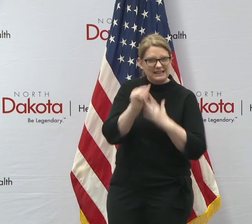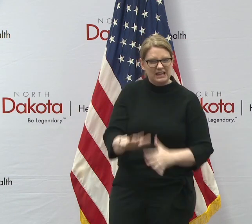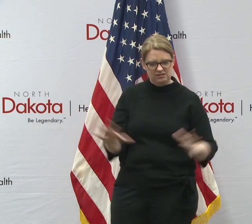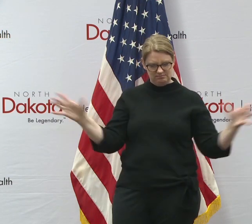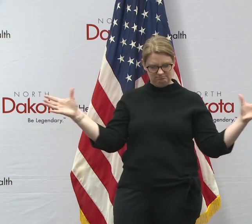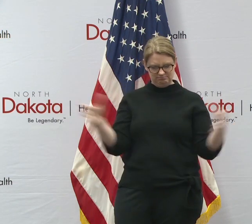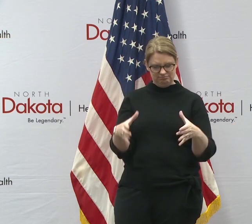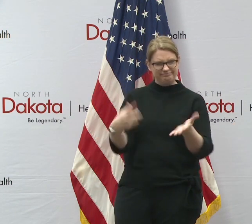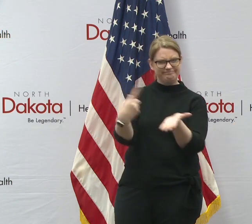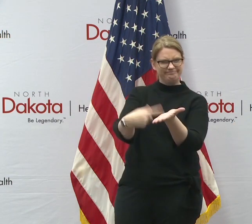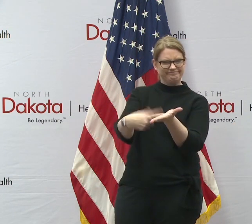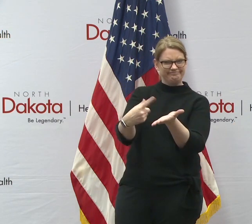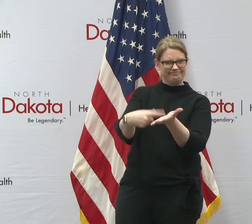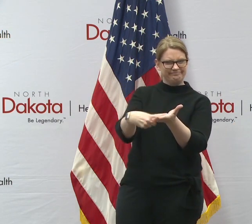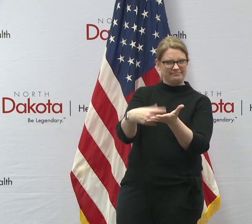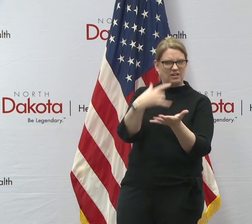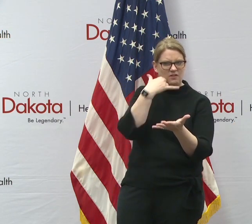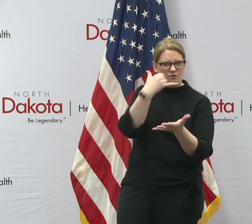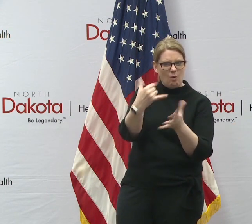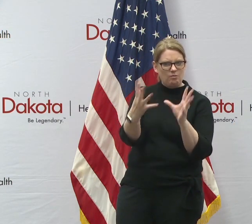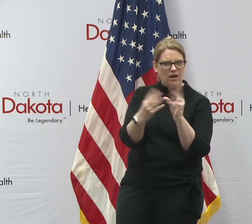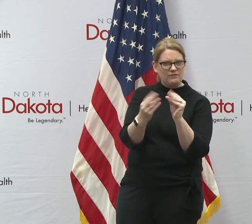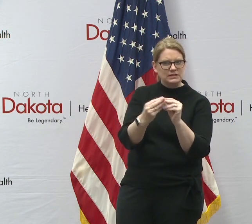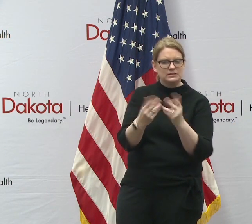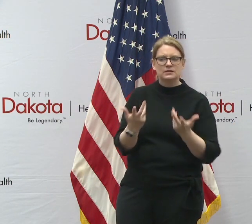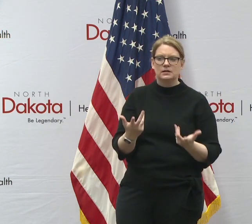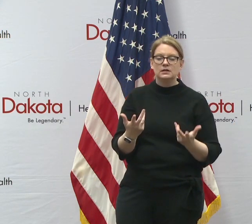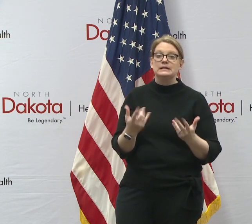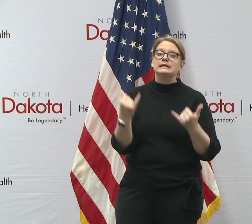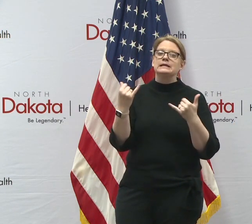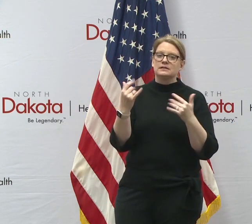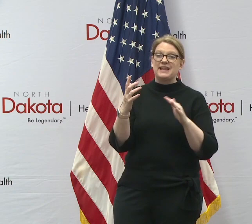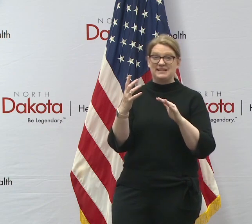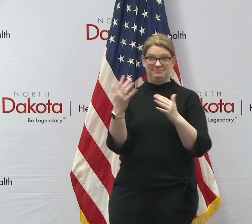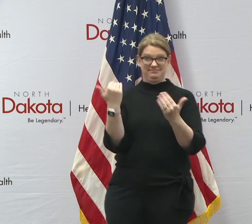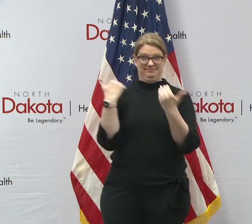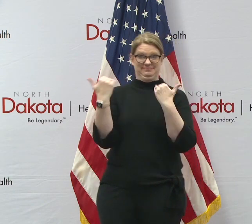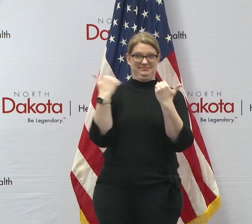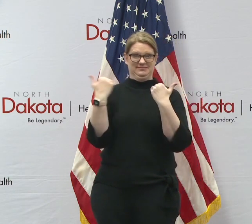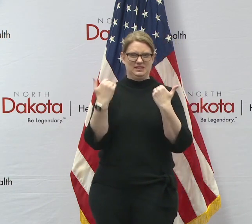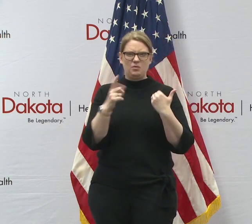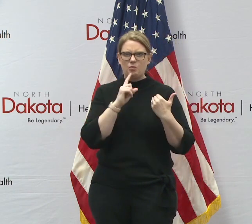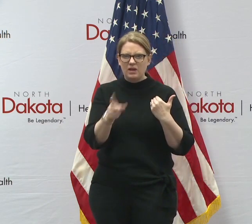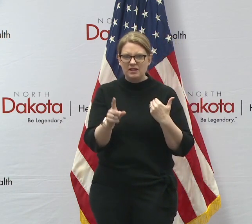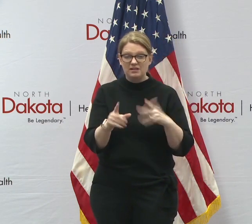they again said, hey, will you keep getting the word out just like they are about